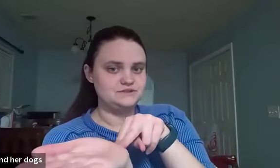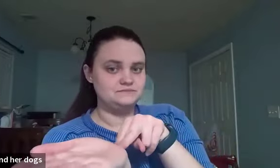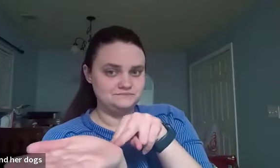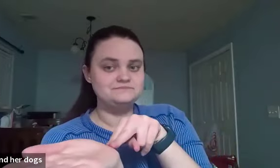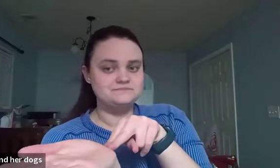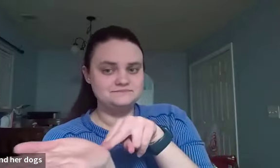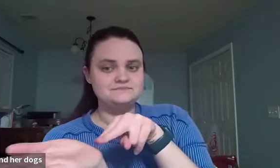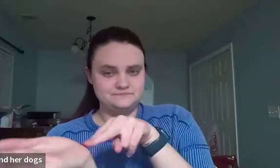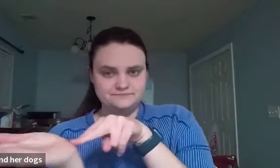Nurse.